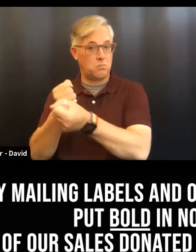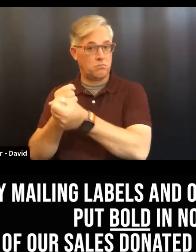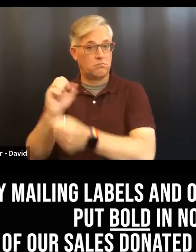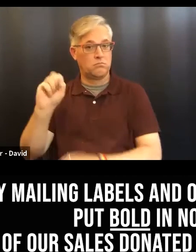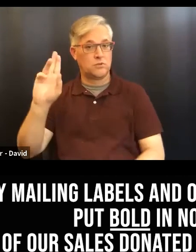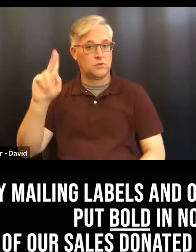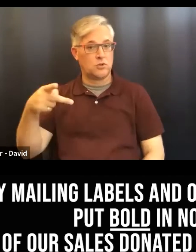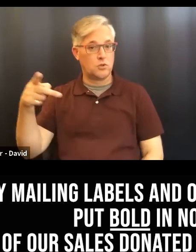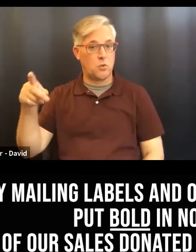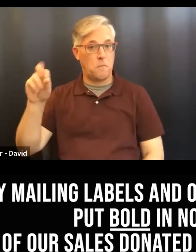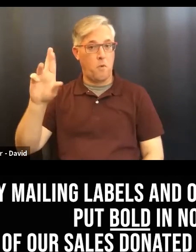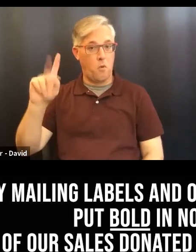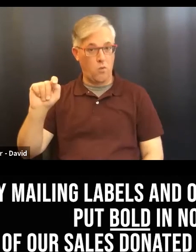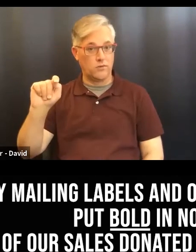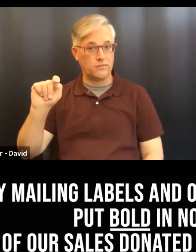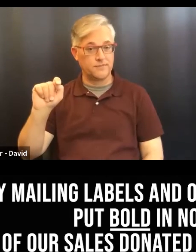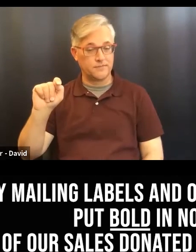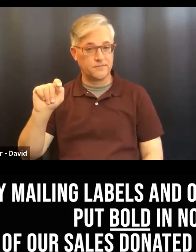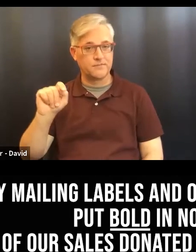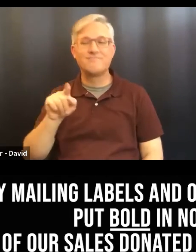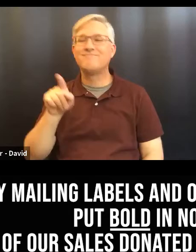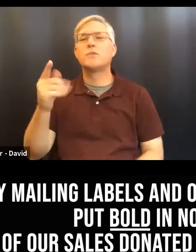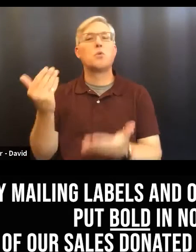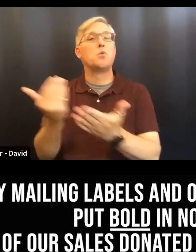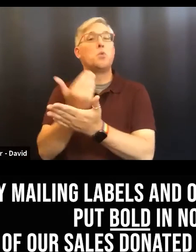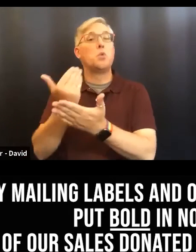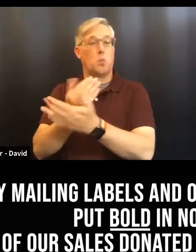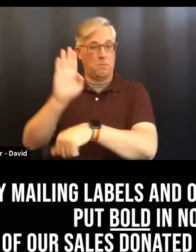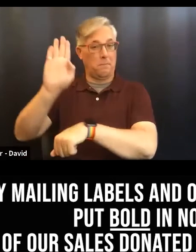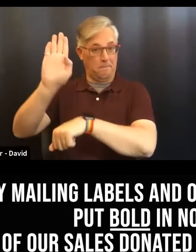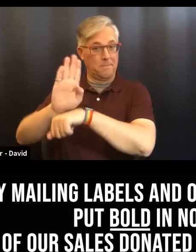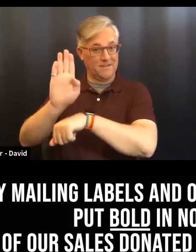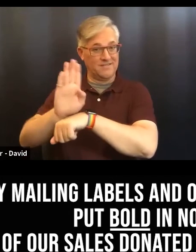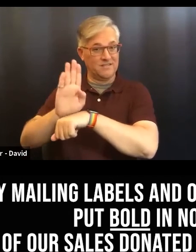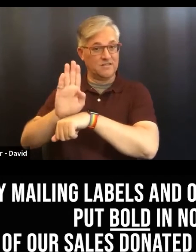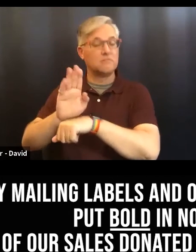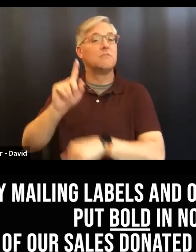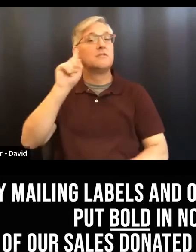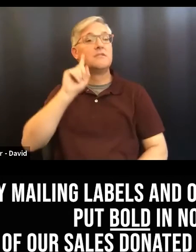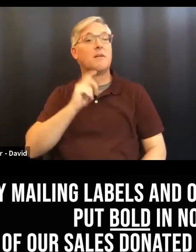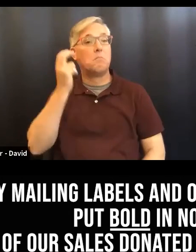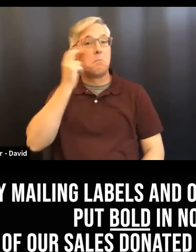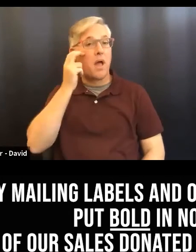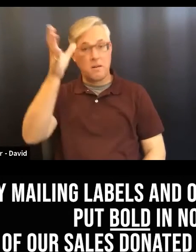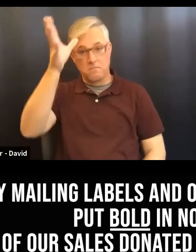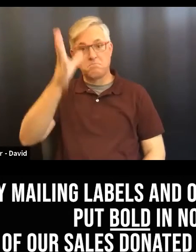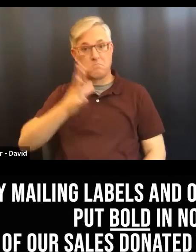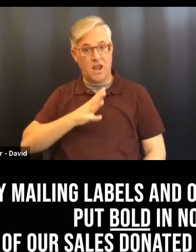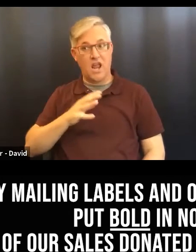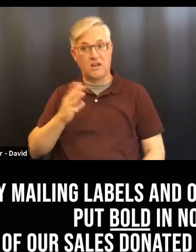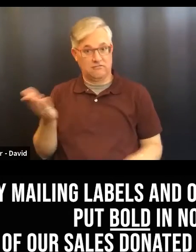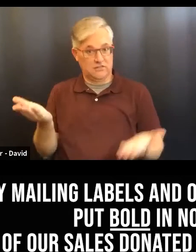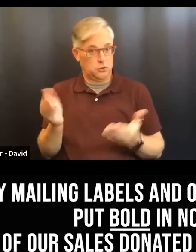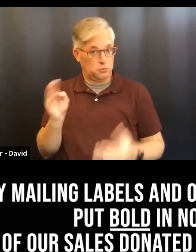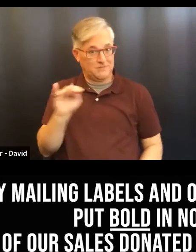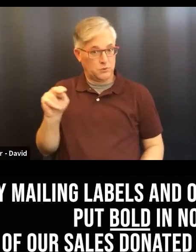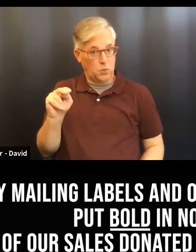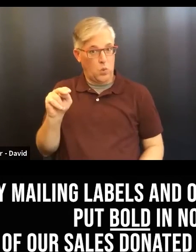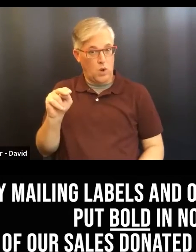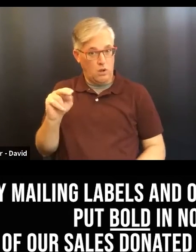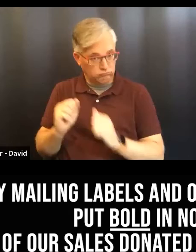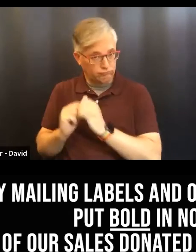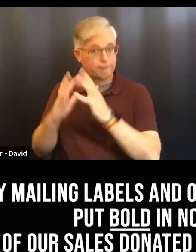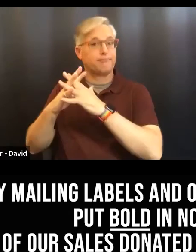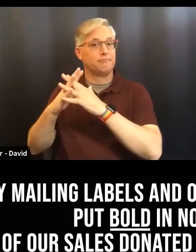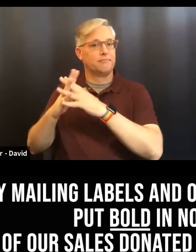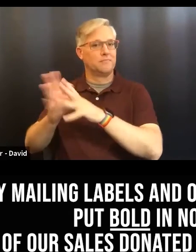So this is a new business that's being developed by a deaf blind man here in Minnesota. And so if